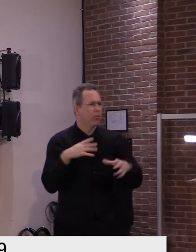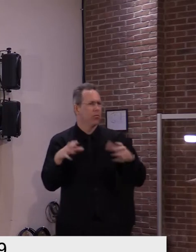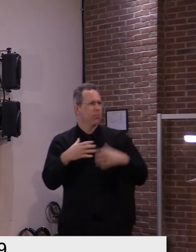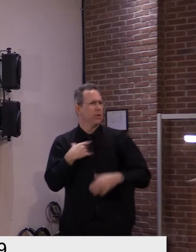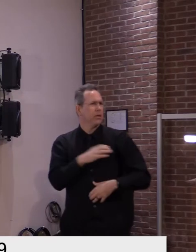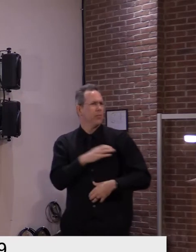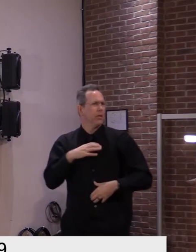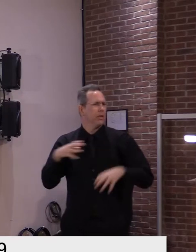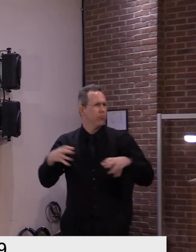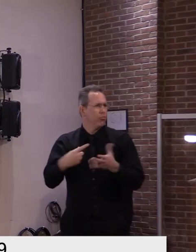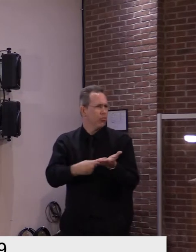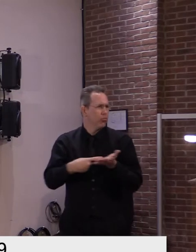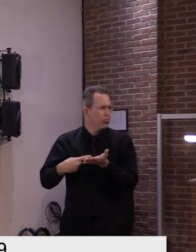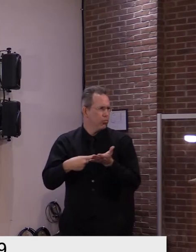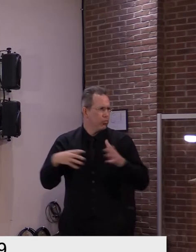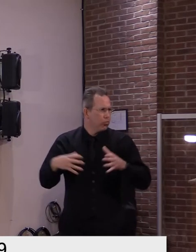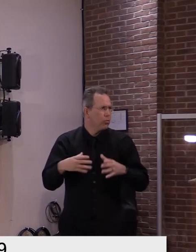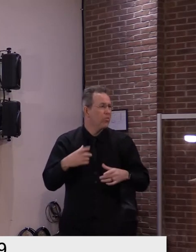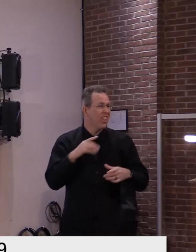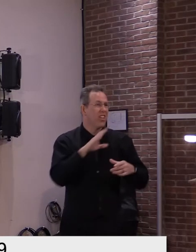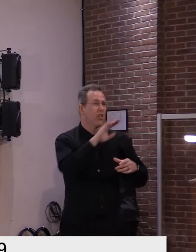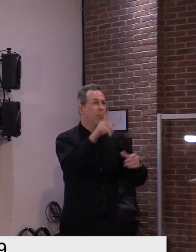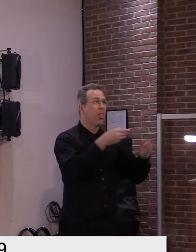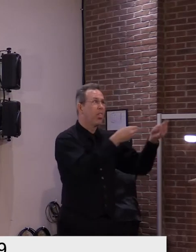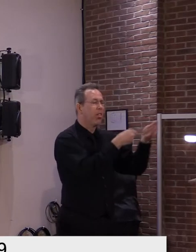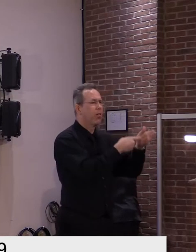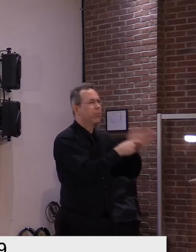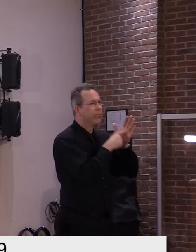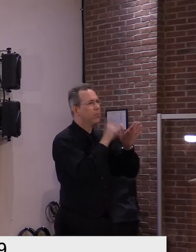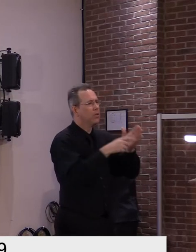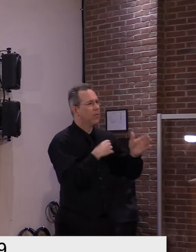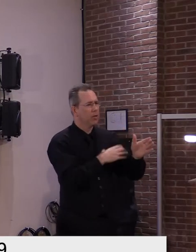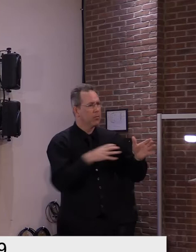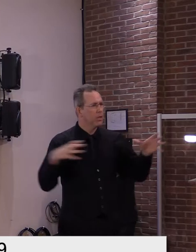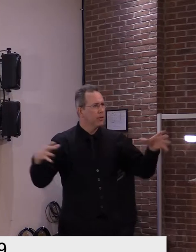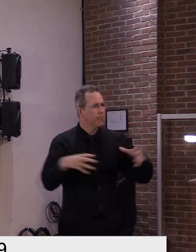specifically an implementation plan because its implications are fairly significant.